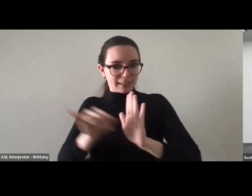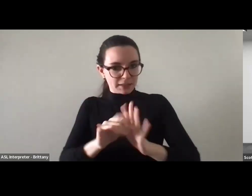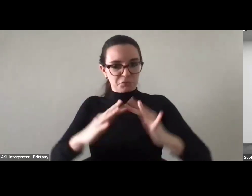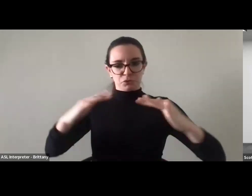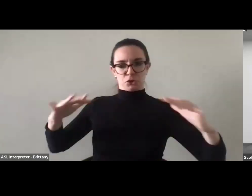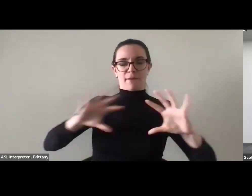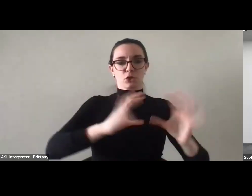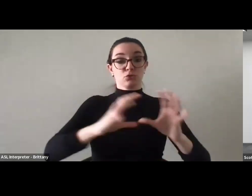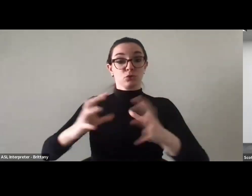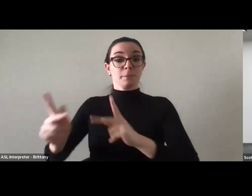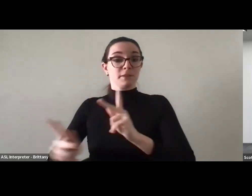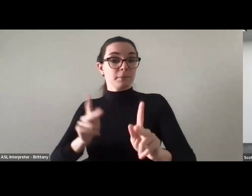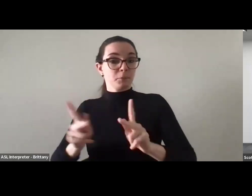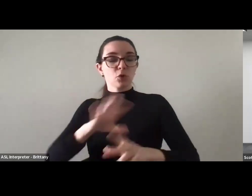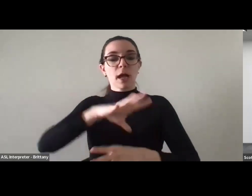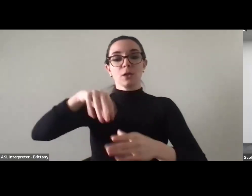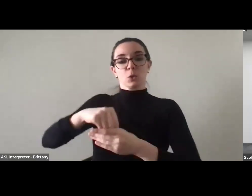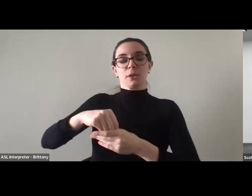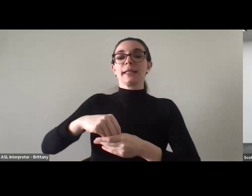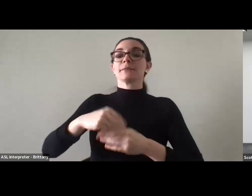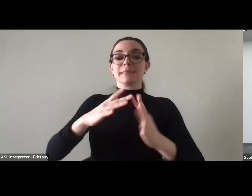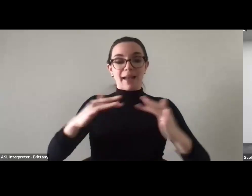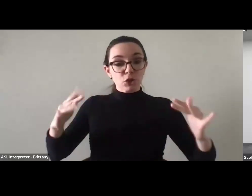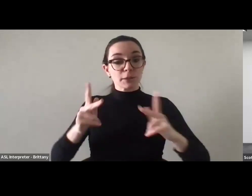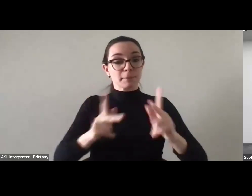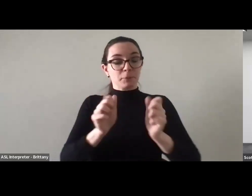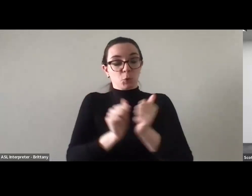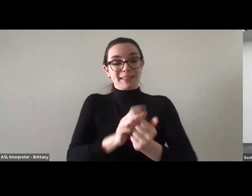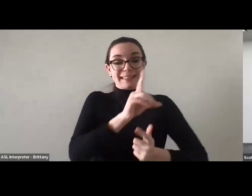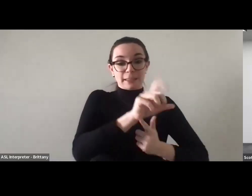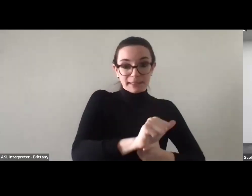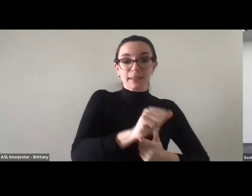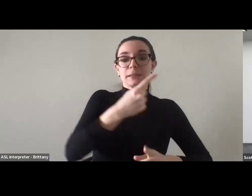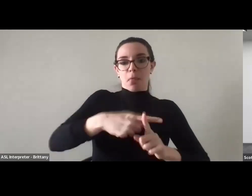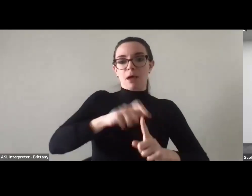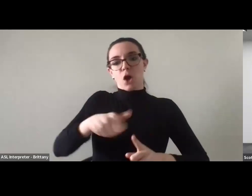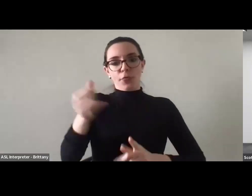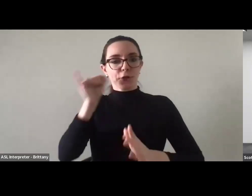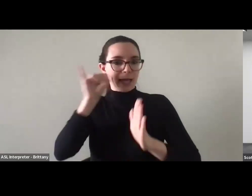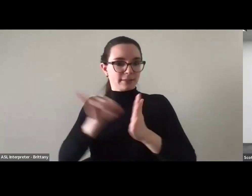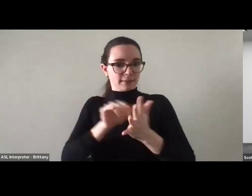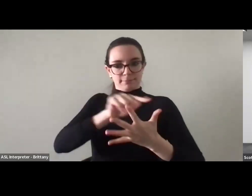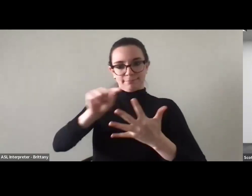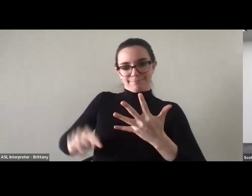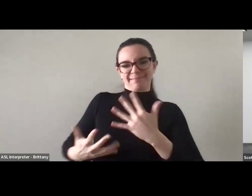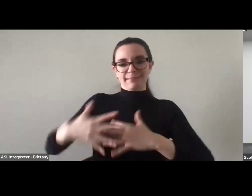groups, including diverse people with disabilities who have these other aspects of their intersectional backgrounds.